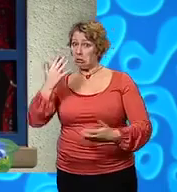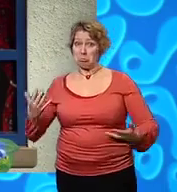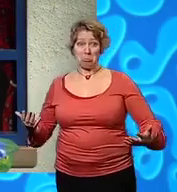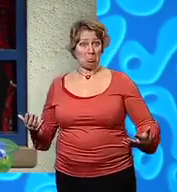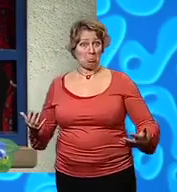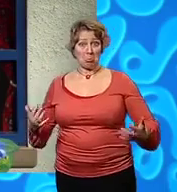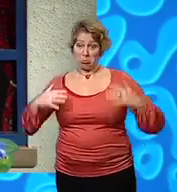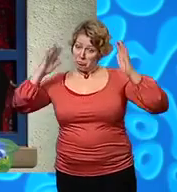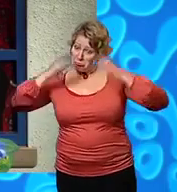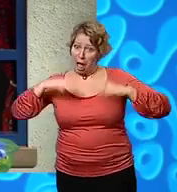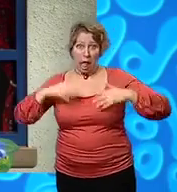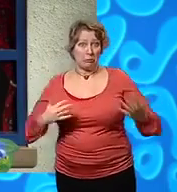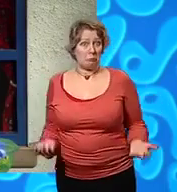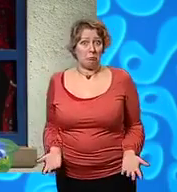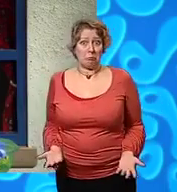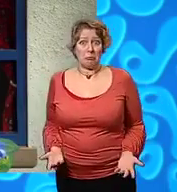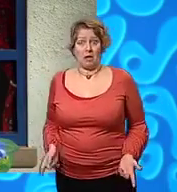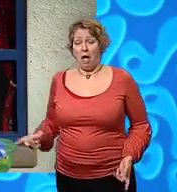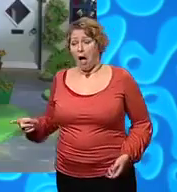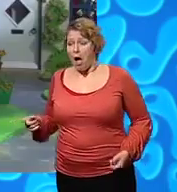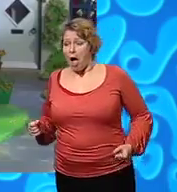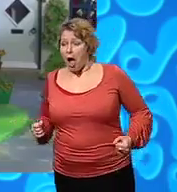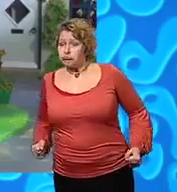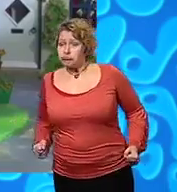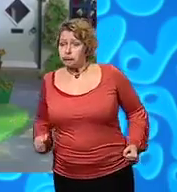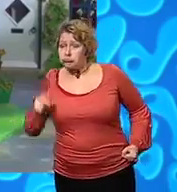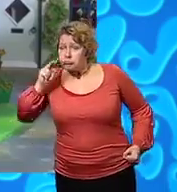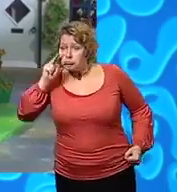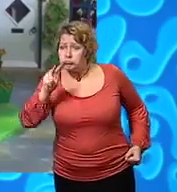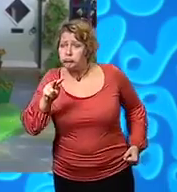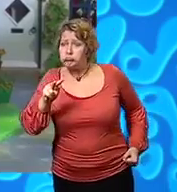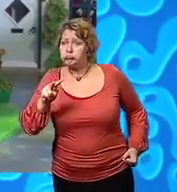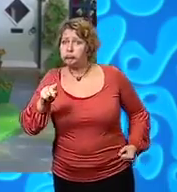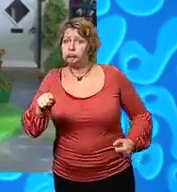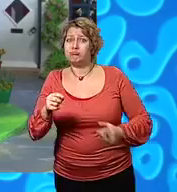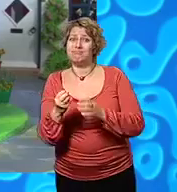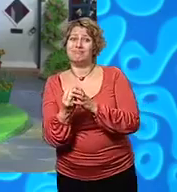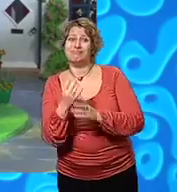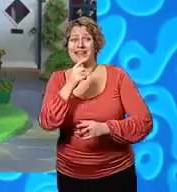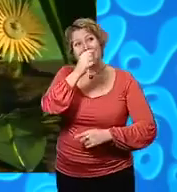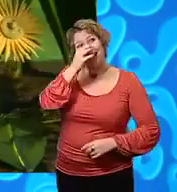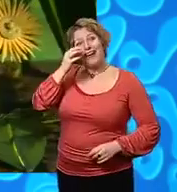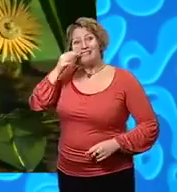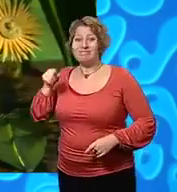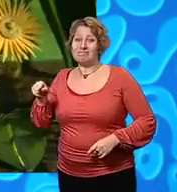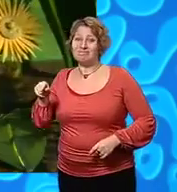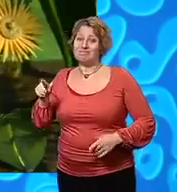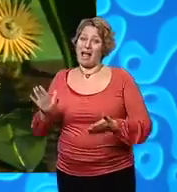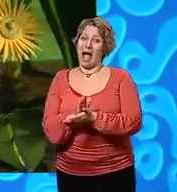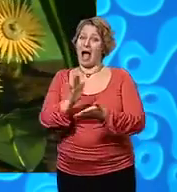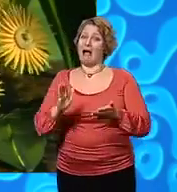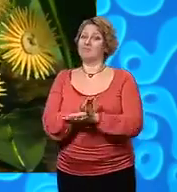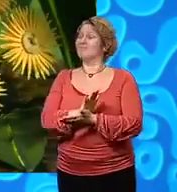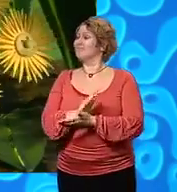and no more rain. All they could do was look out of the window and watch the little dandelions living